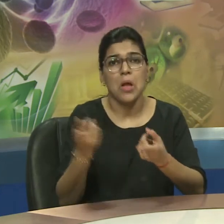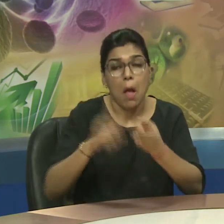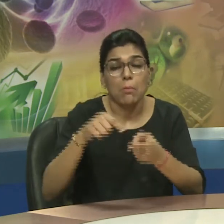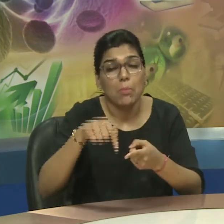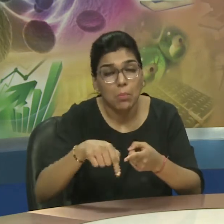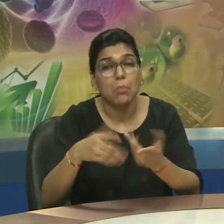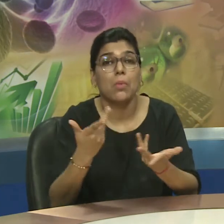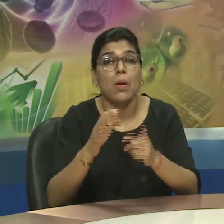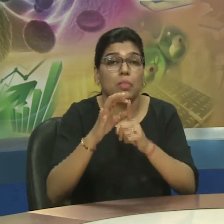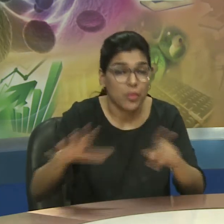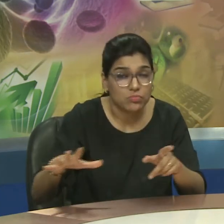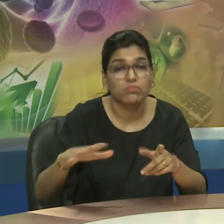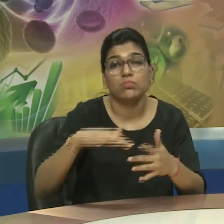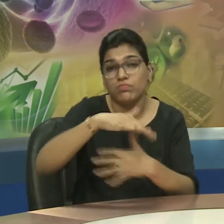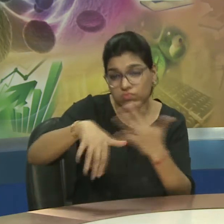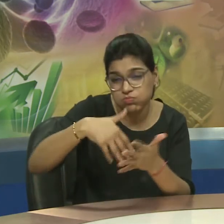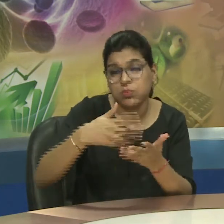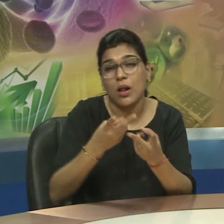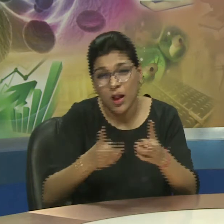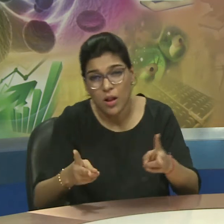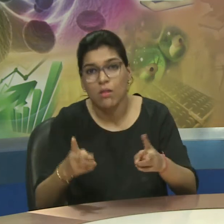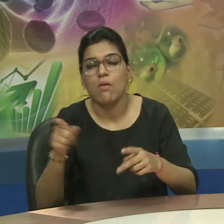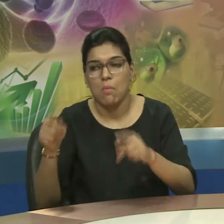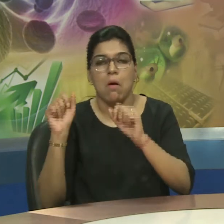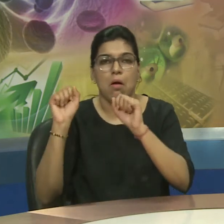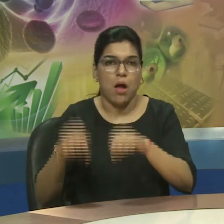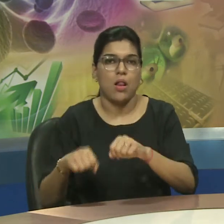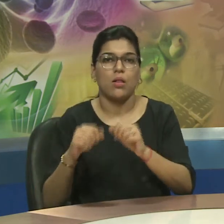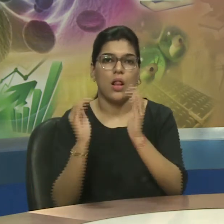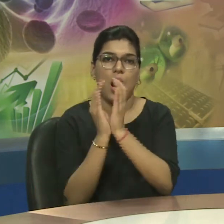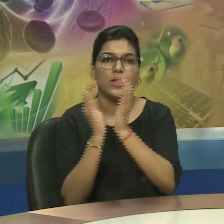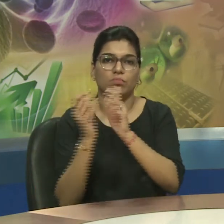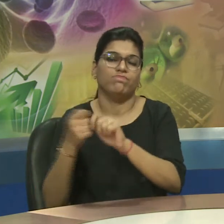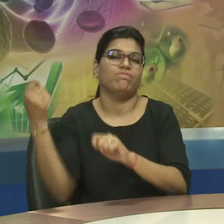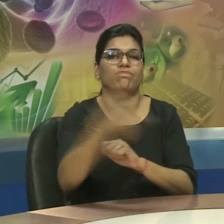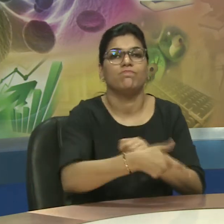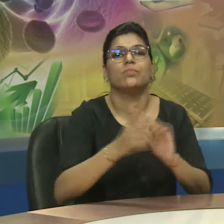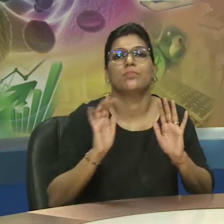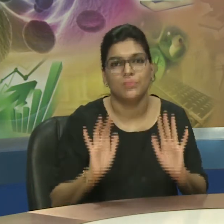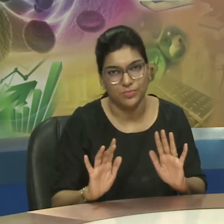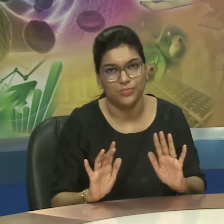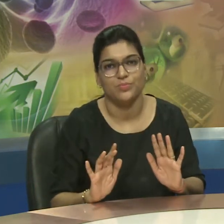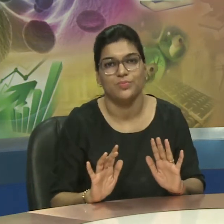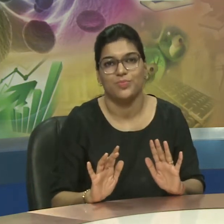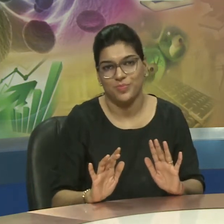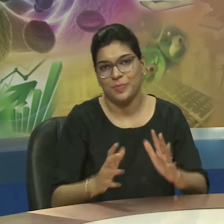Thus, a ship may be insured for a voyage between Mumbai